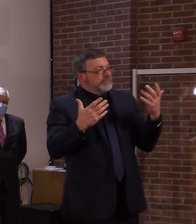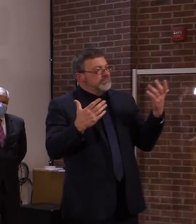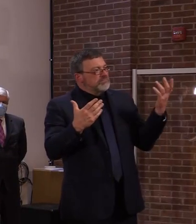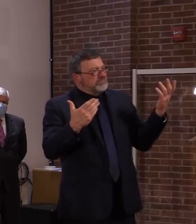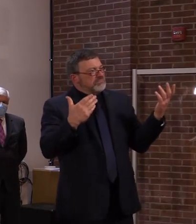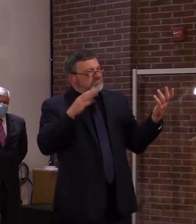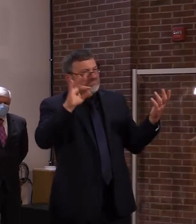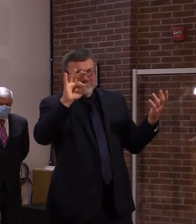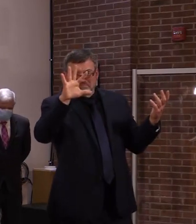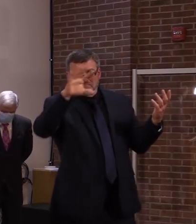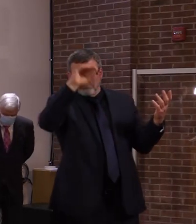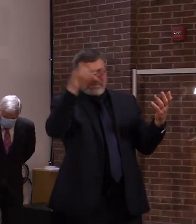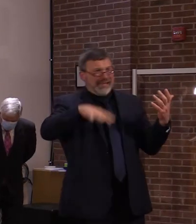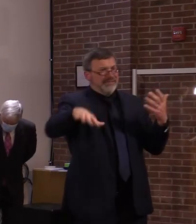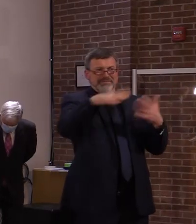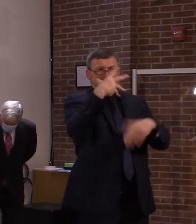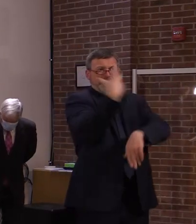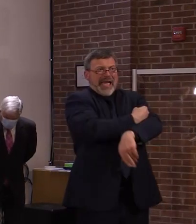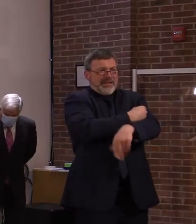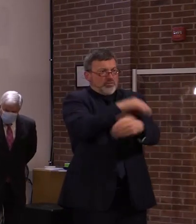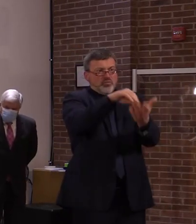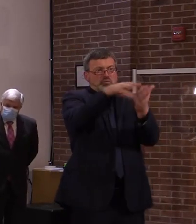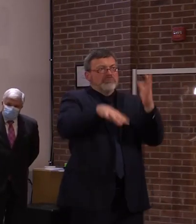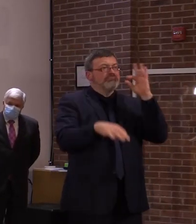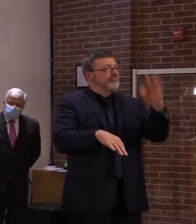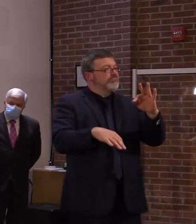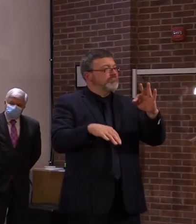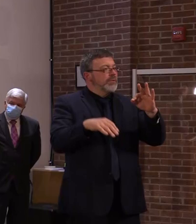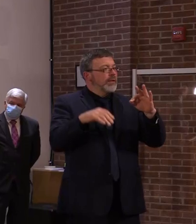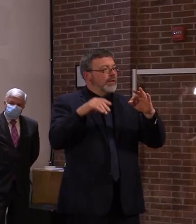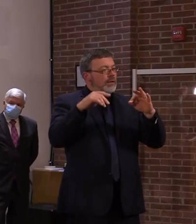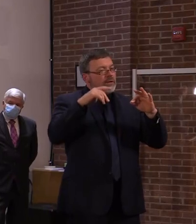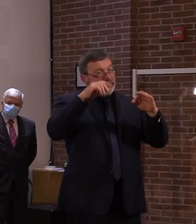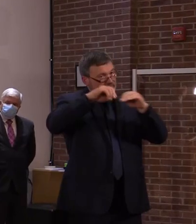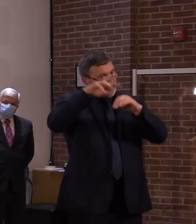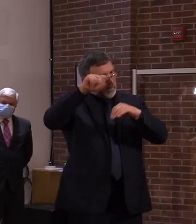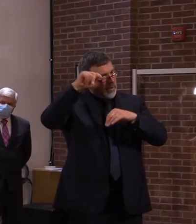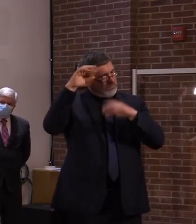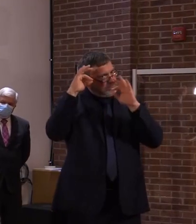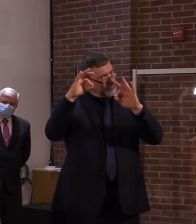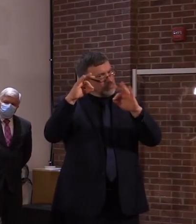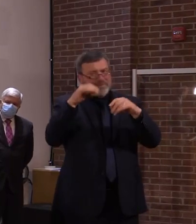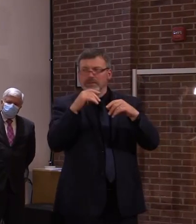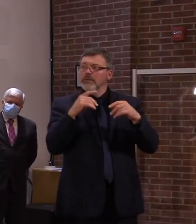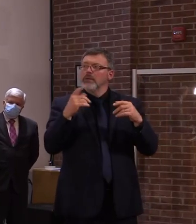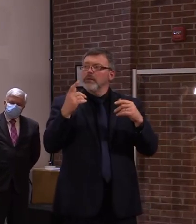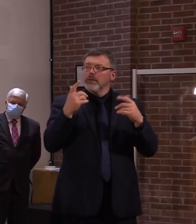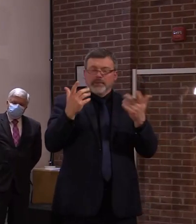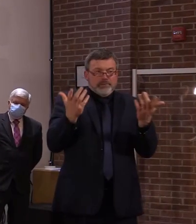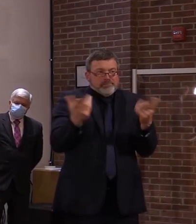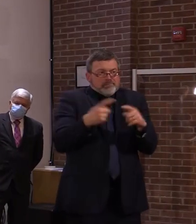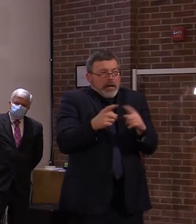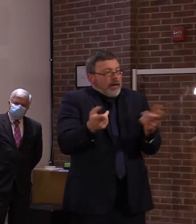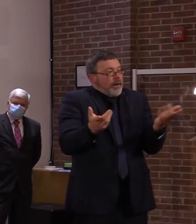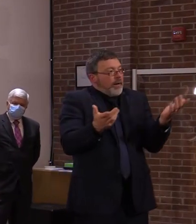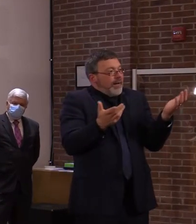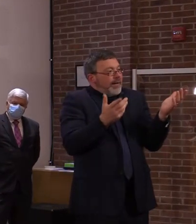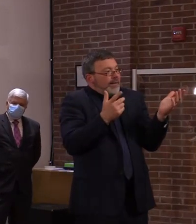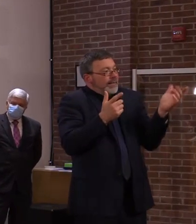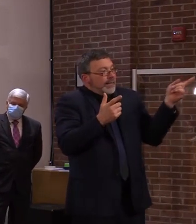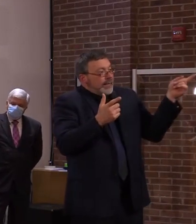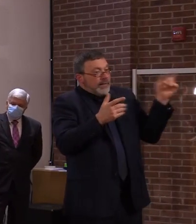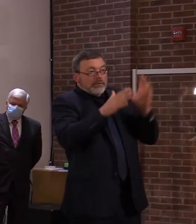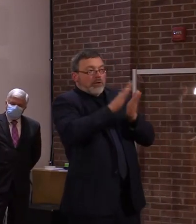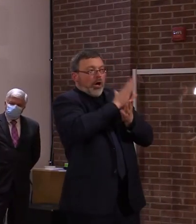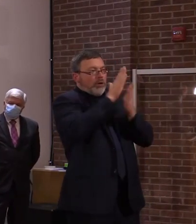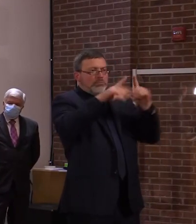95%+ across the board in Vermont. The campus's testing policies are very consistent with what they should be at this